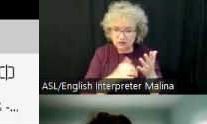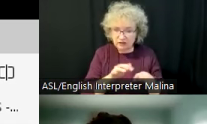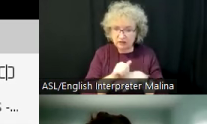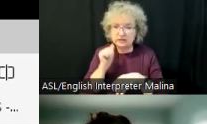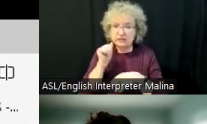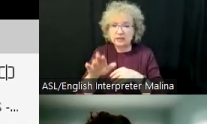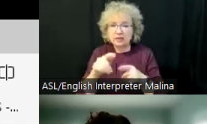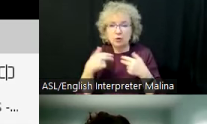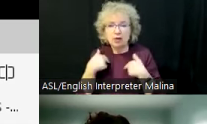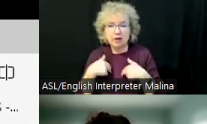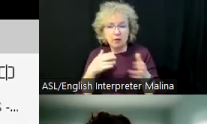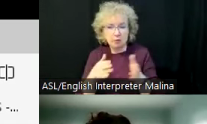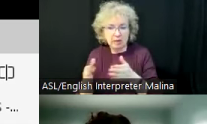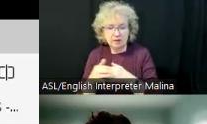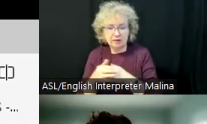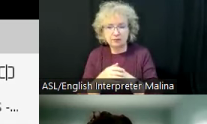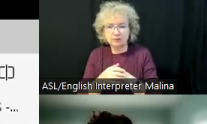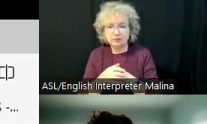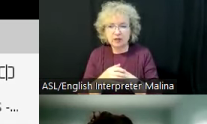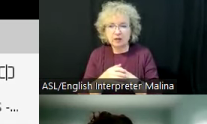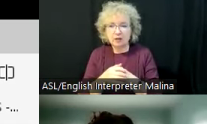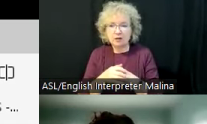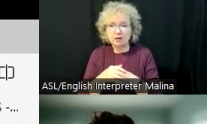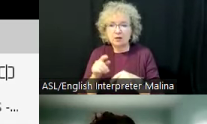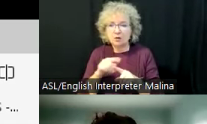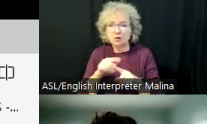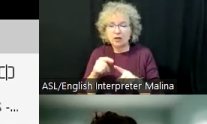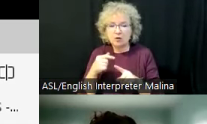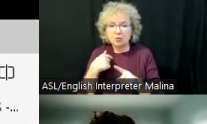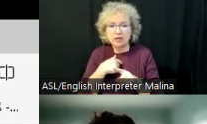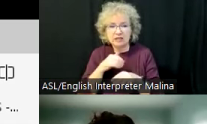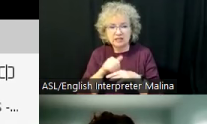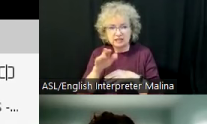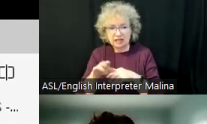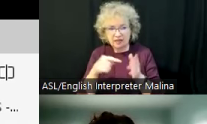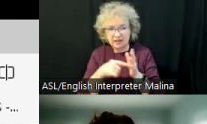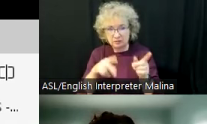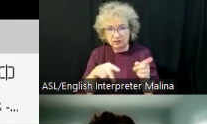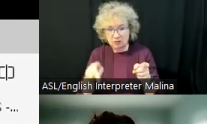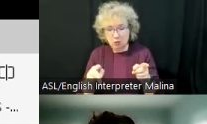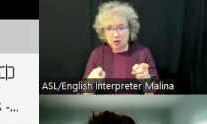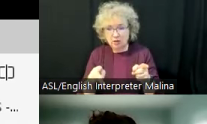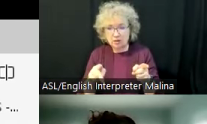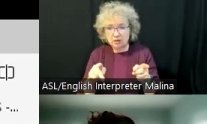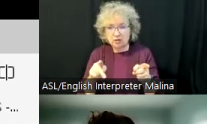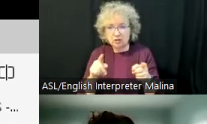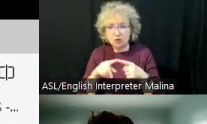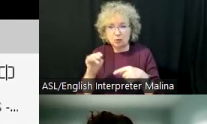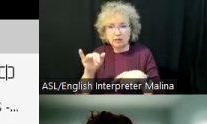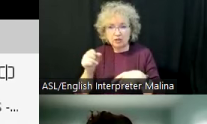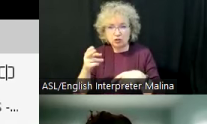And we can, when we send this PowerPoint to Misha,